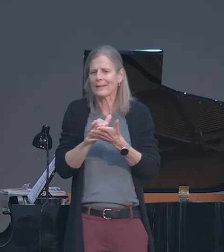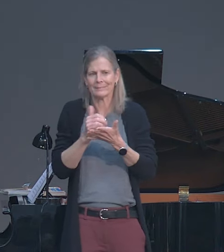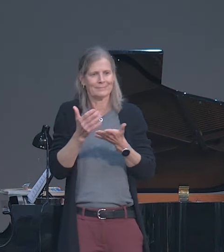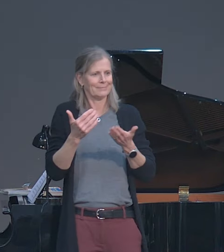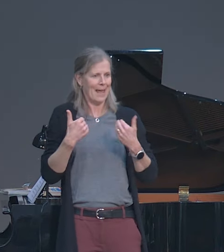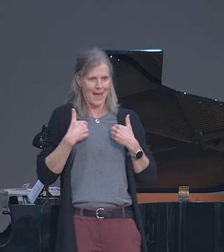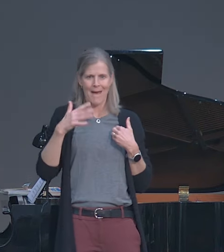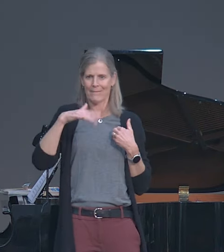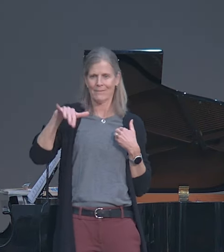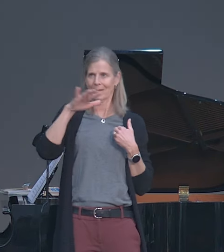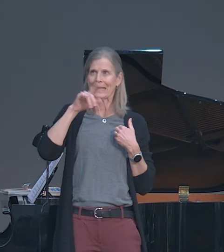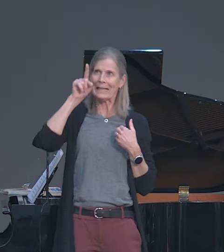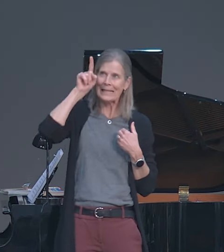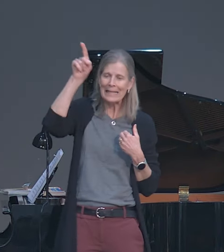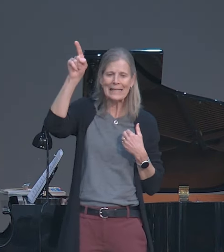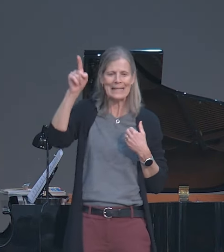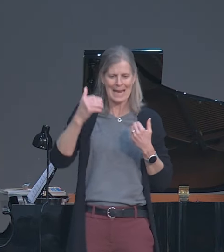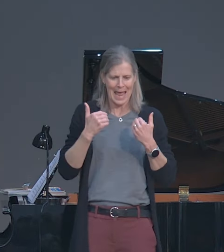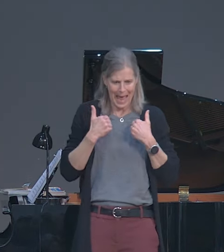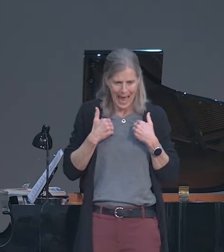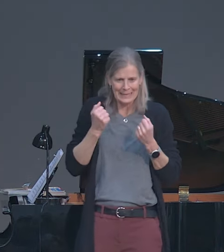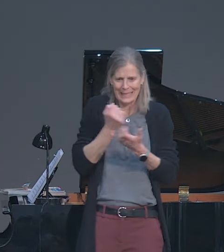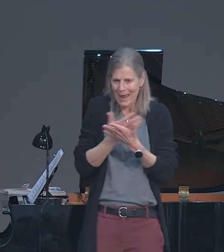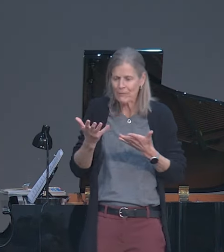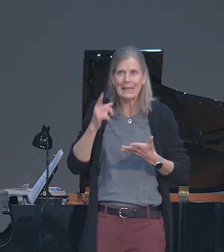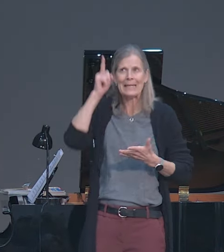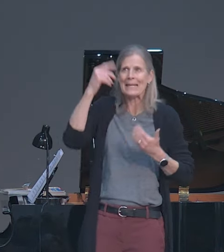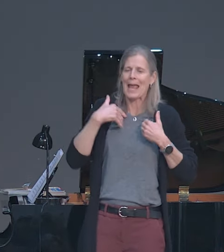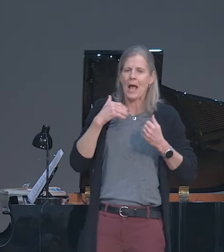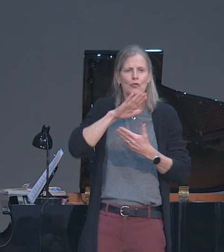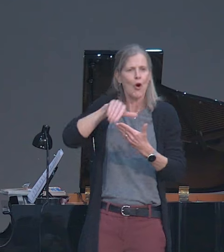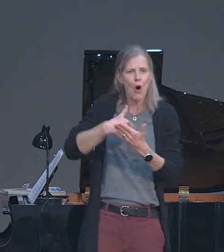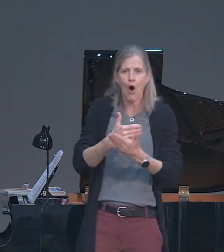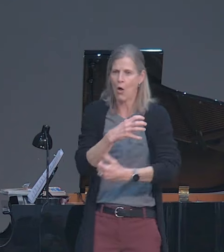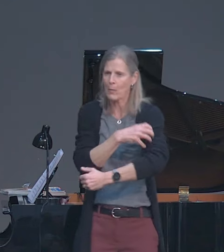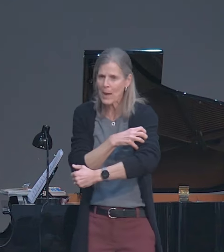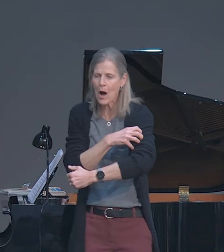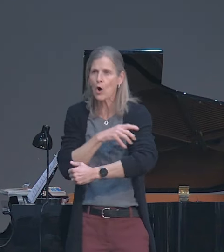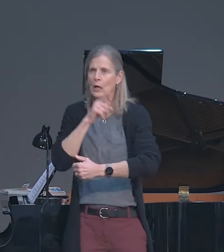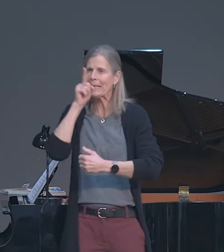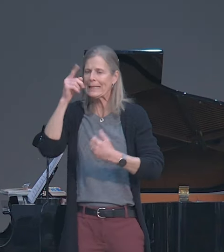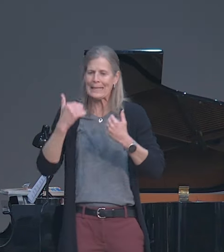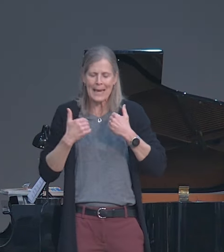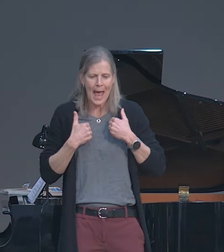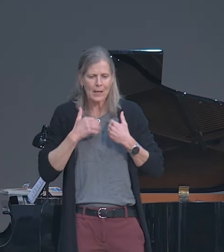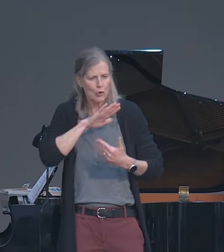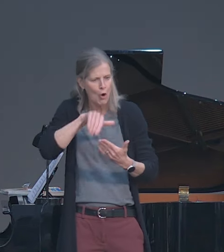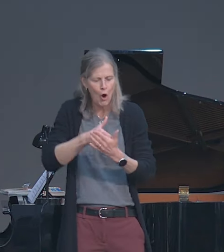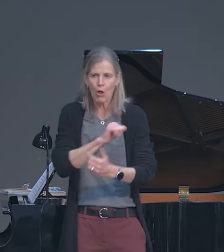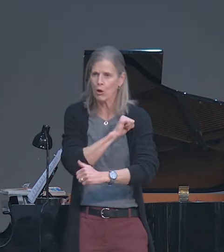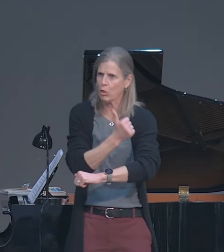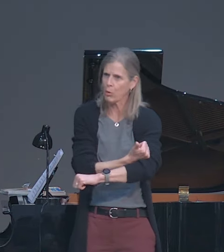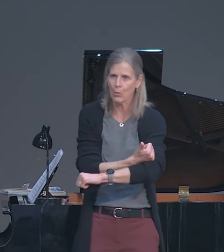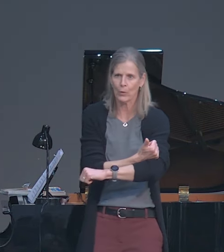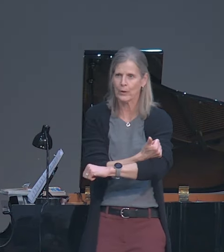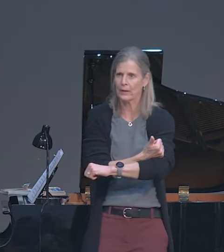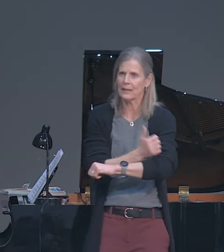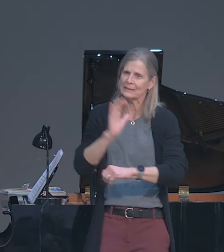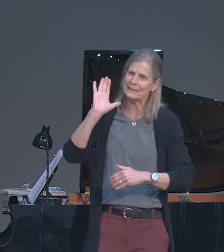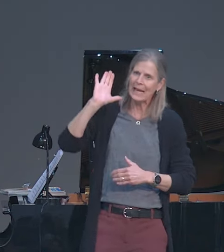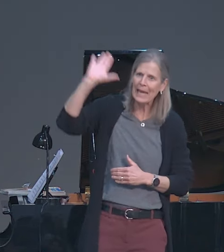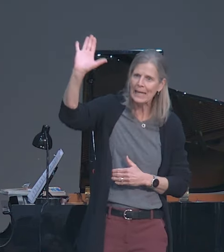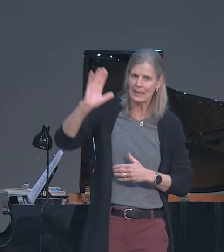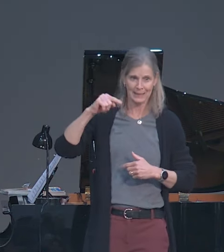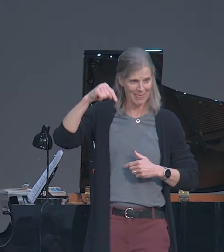it means he possesses all power. And it means that he possesses all authority. This is his